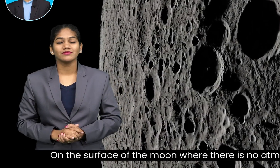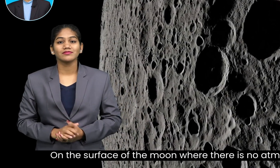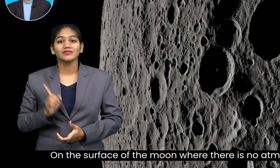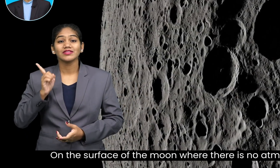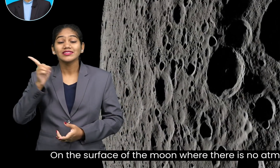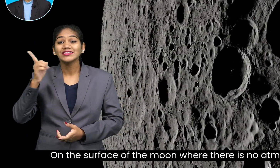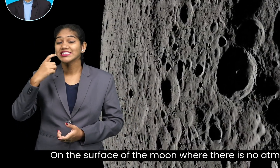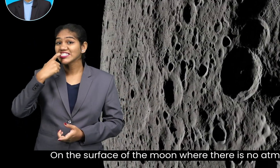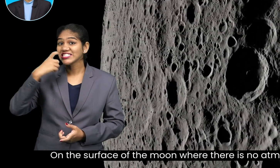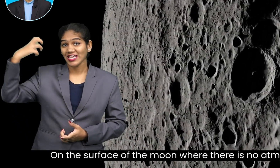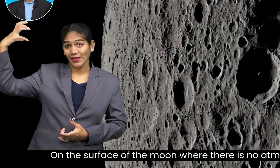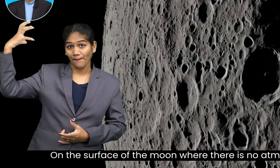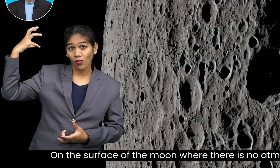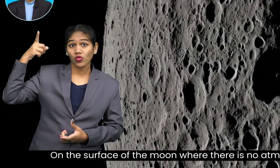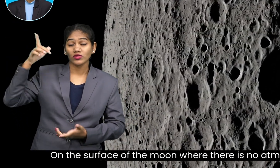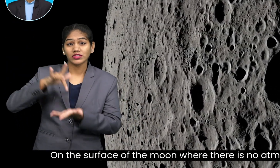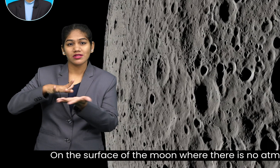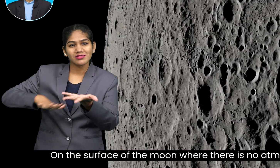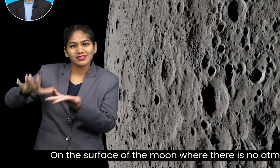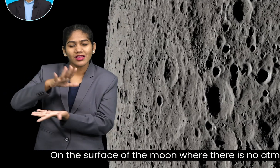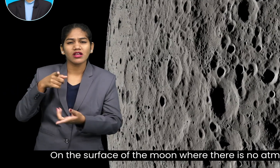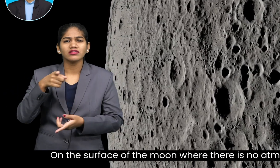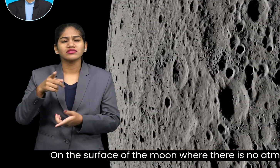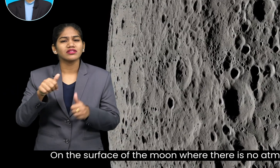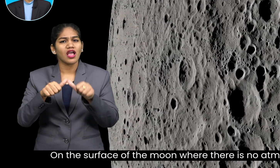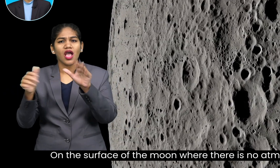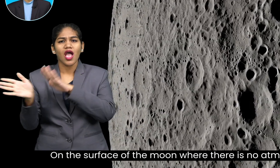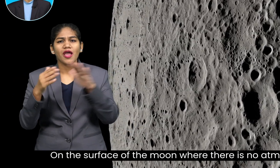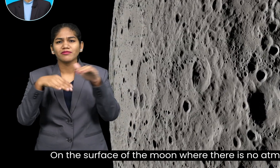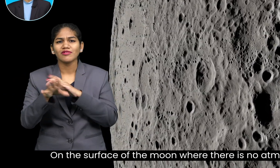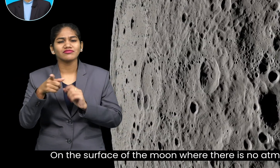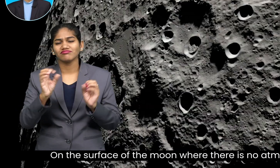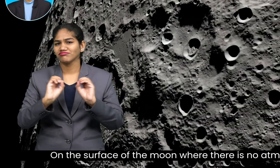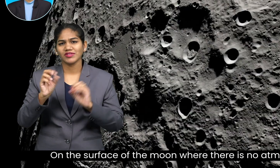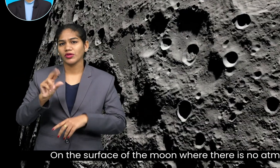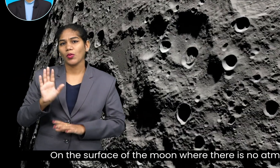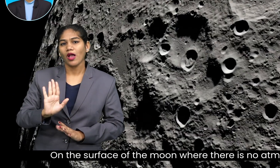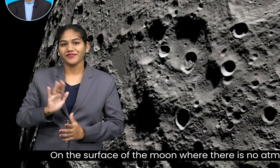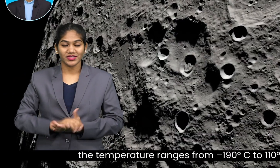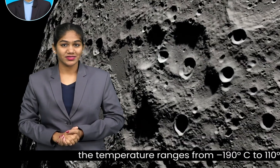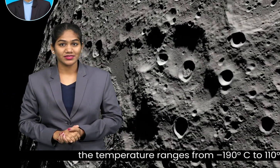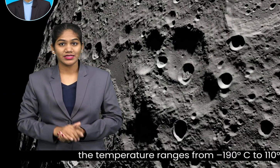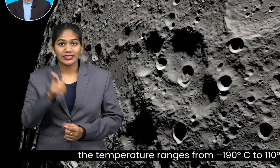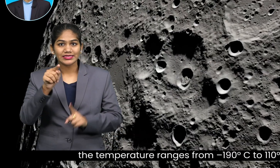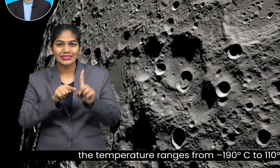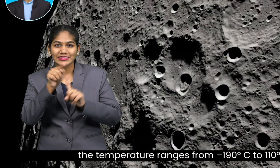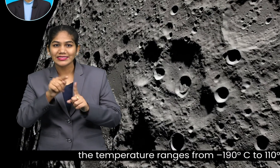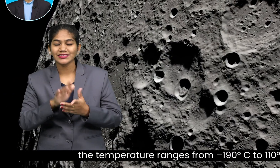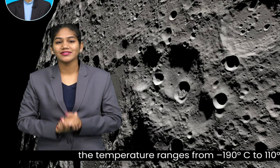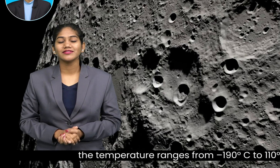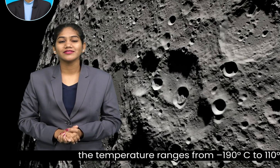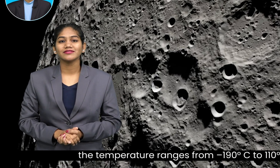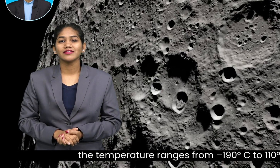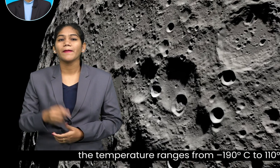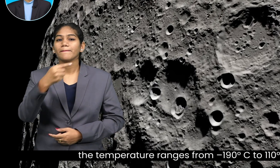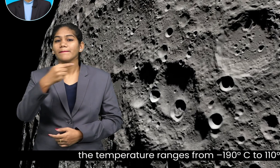On the surface of the moon, where there is no atmosphere, the temperature ranges